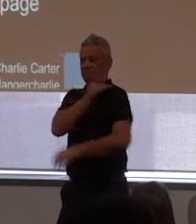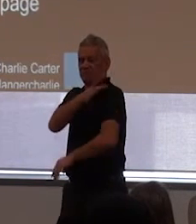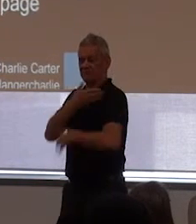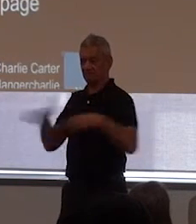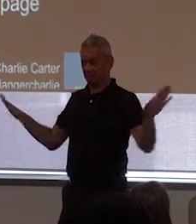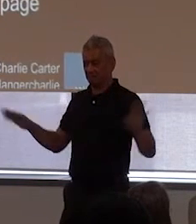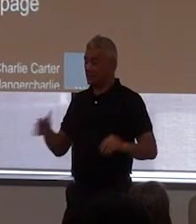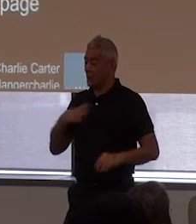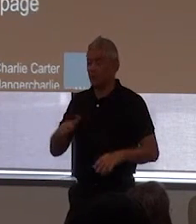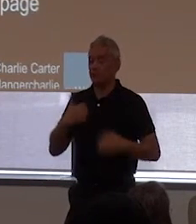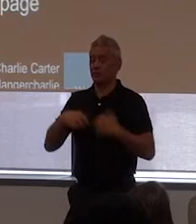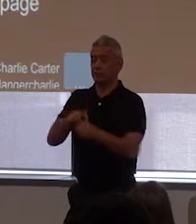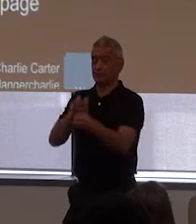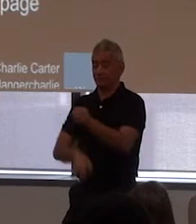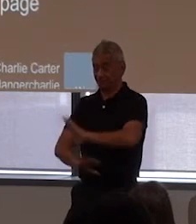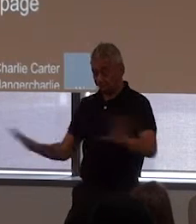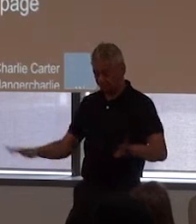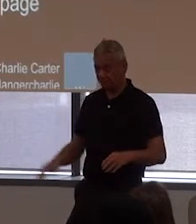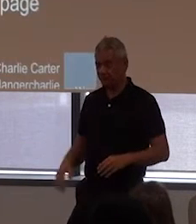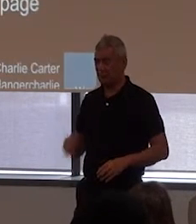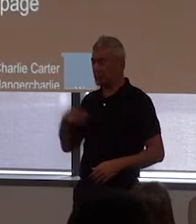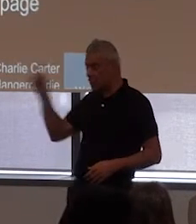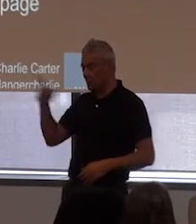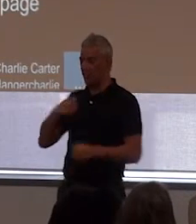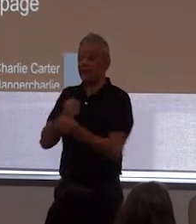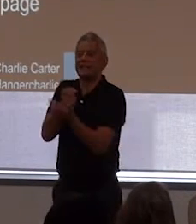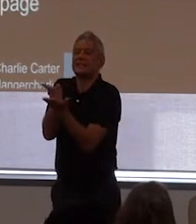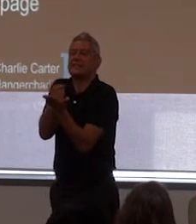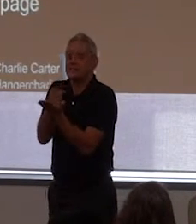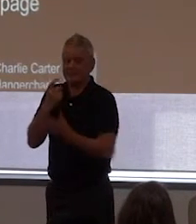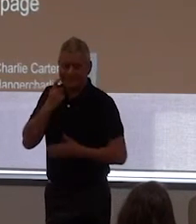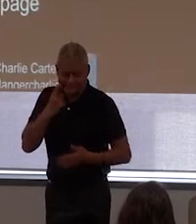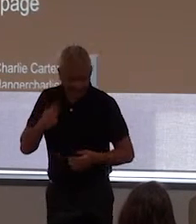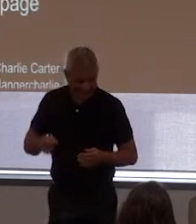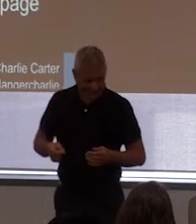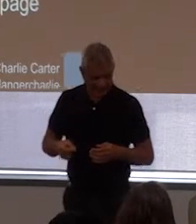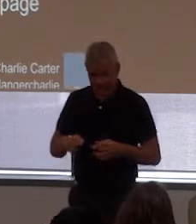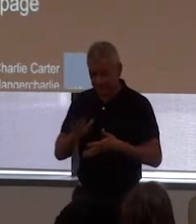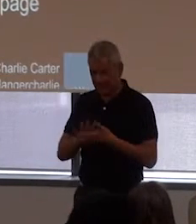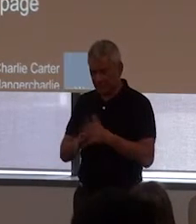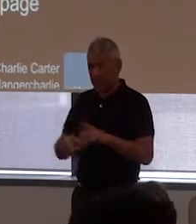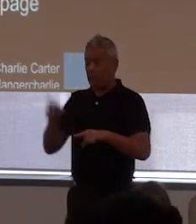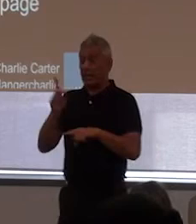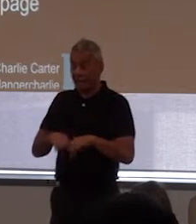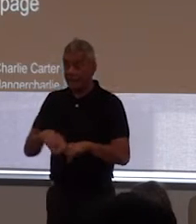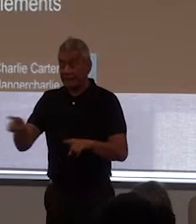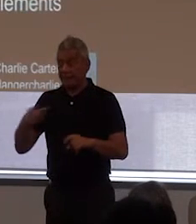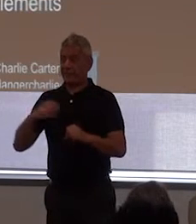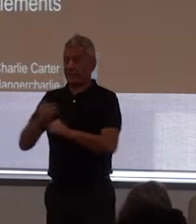There's a quote here, and I'll read. This is from the book. It says, "Give up on your users, and you'll find that they'll often give up on you very quickly."